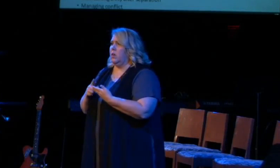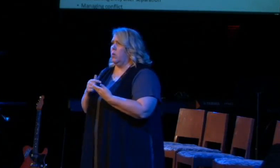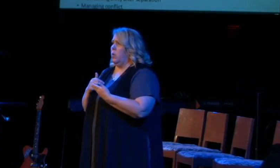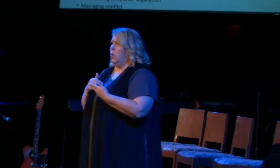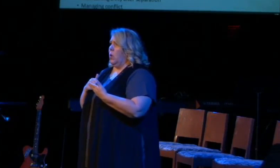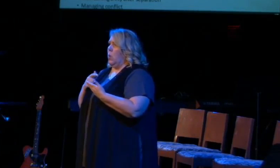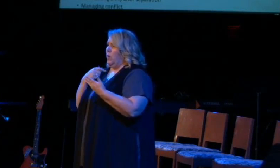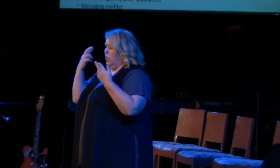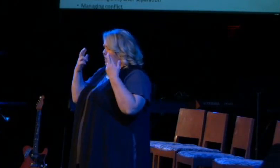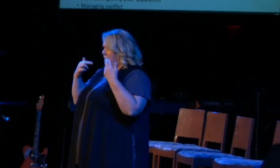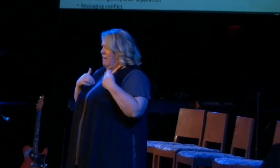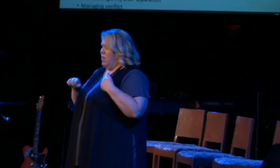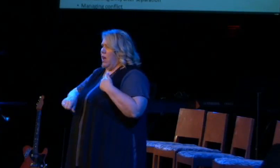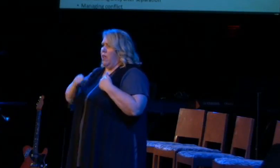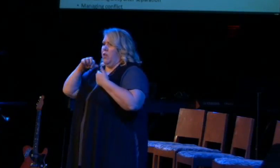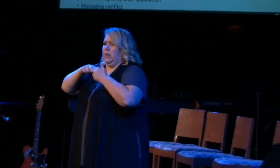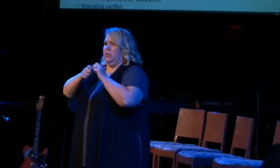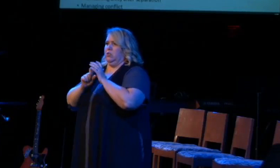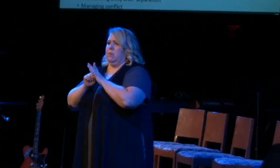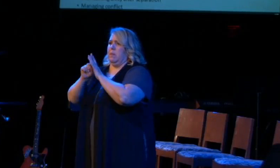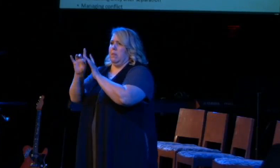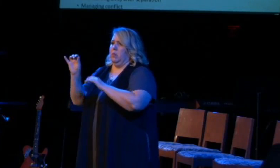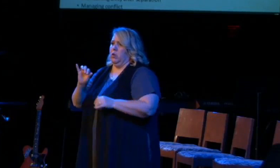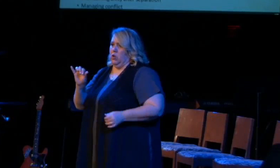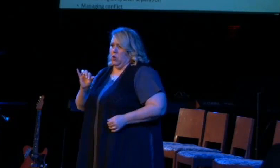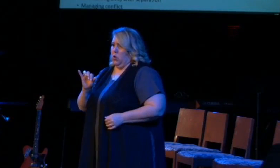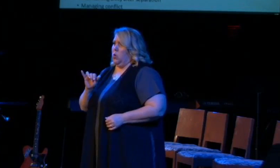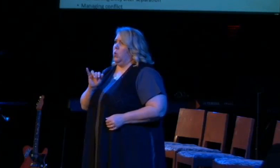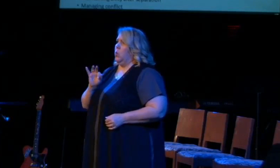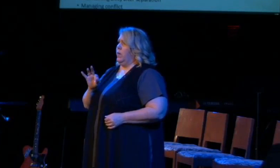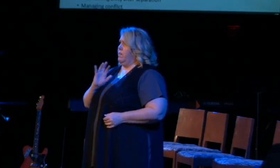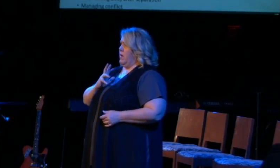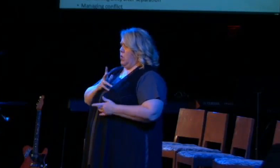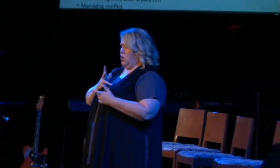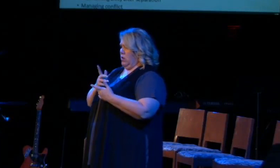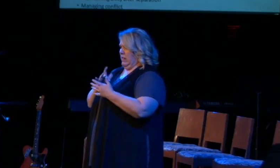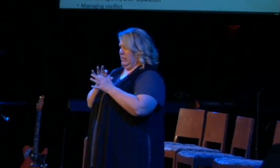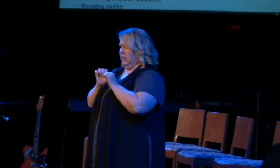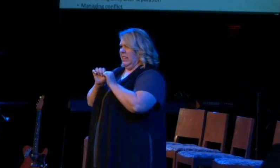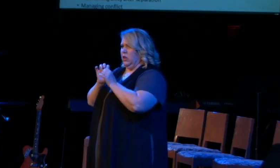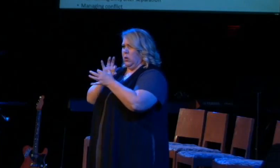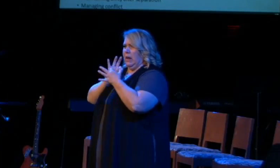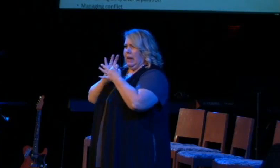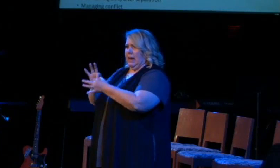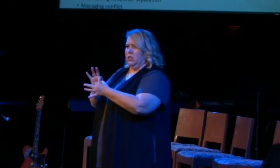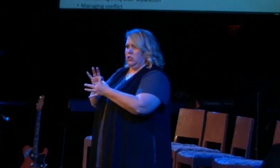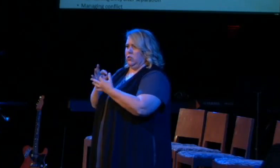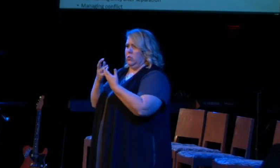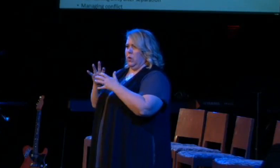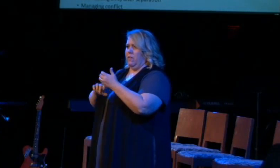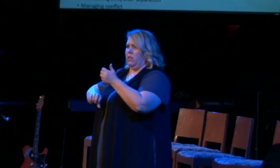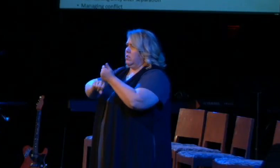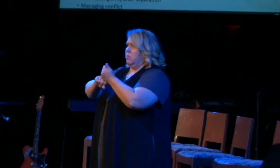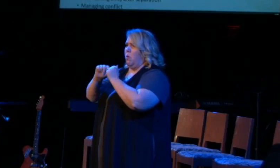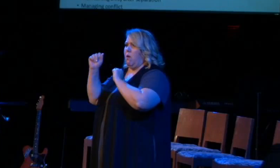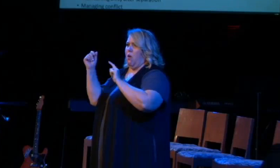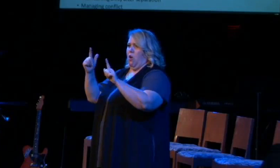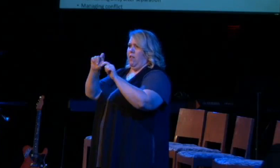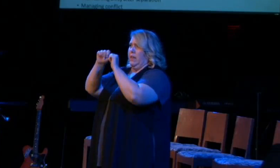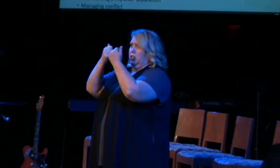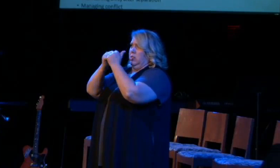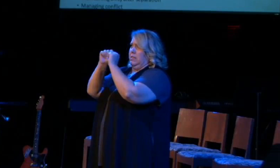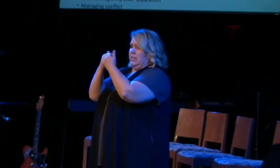other issues too, and if we're going to reimagine our connectionalism, we'd like not to have to support all of the agencies.